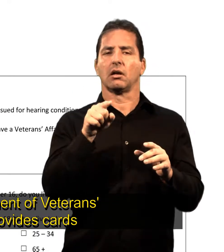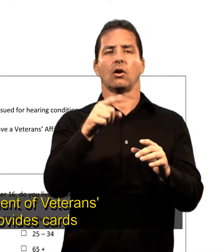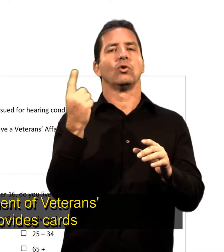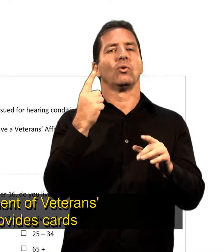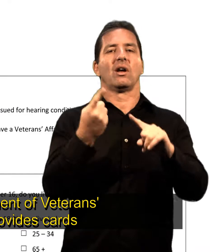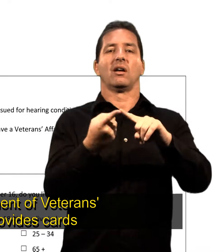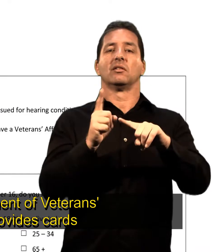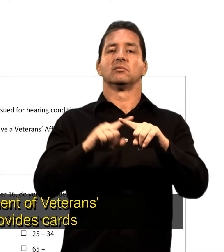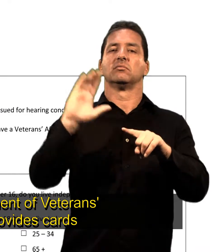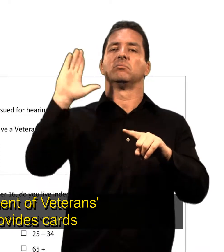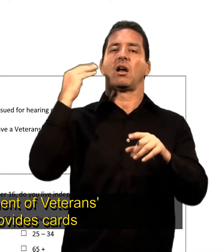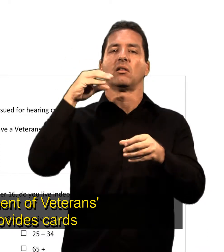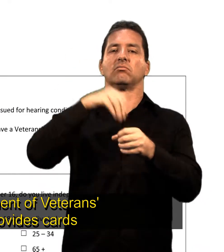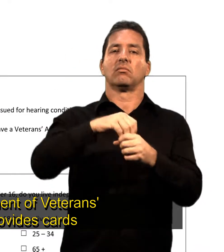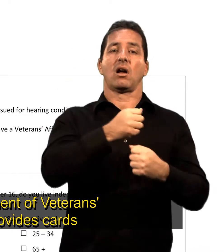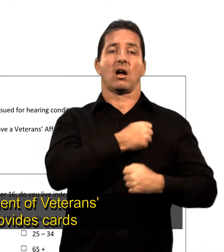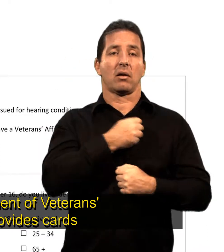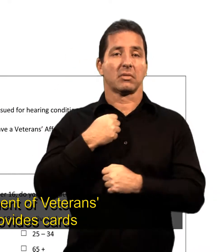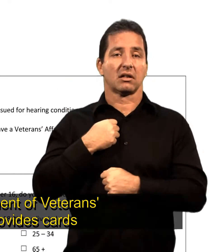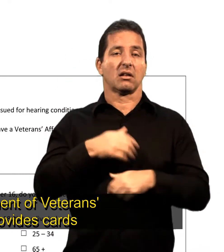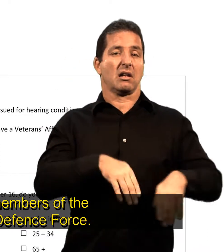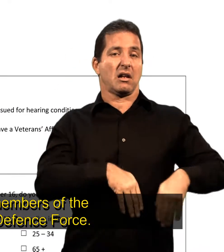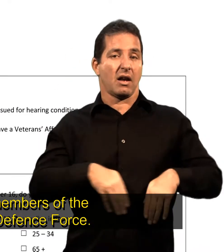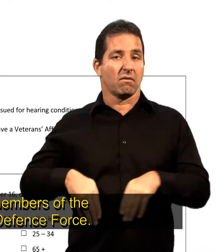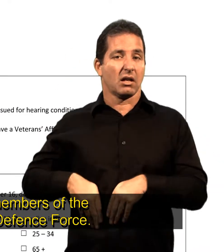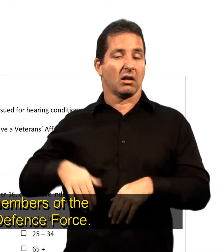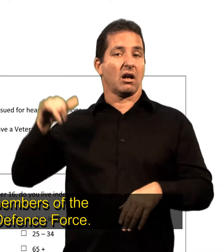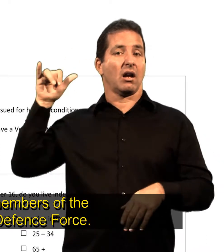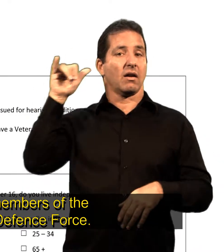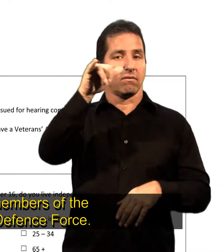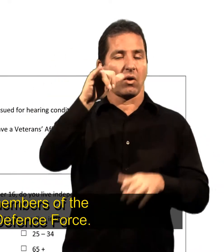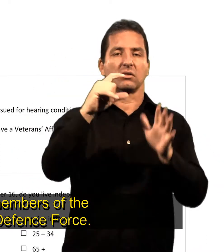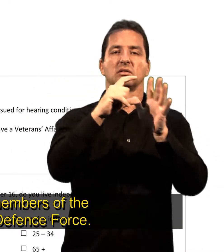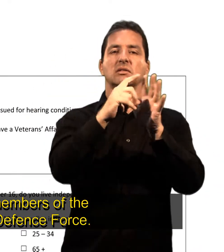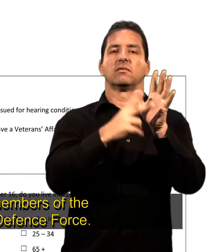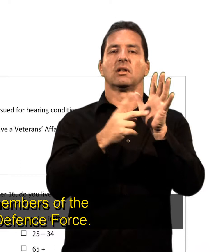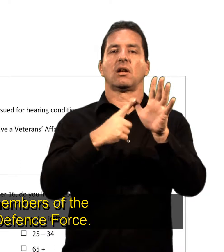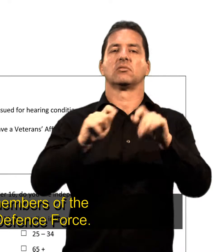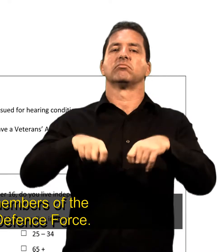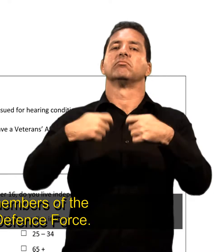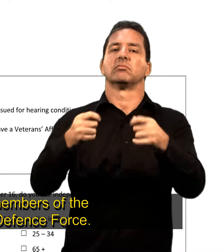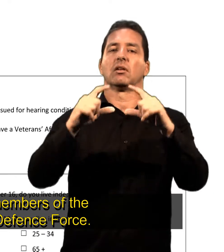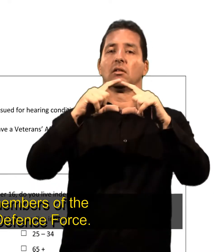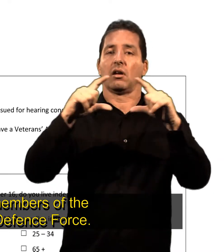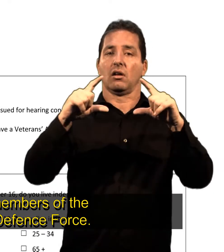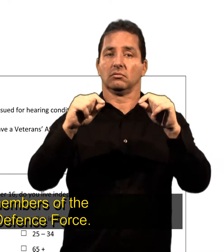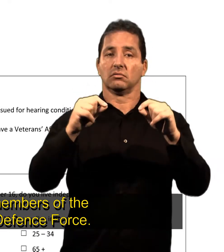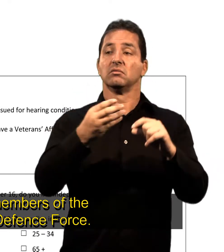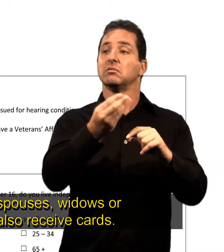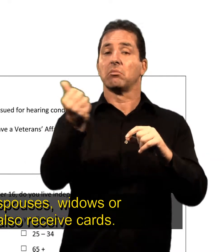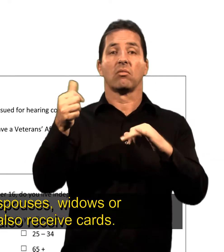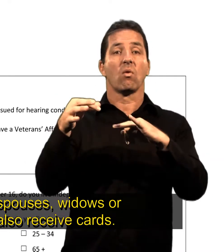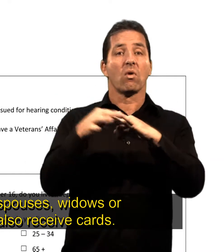The Department of Veterans Affairs provides cards to former members of the Australian Defence Force. In